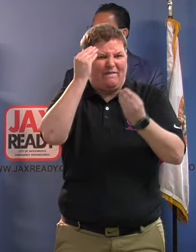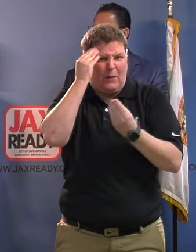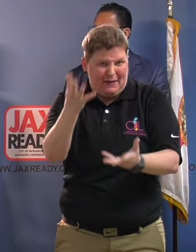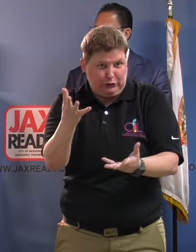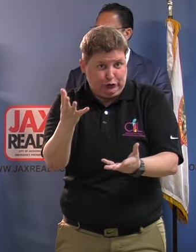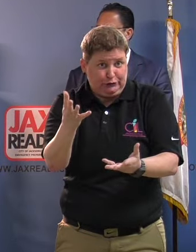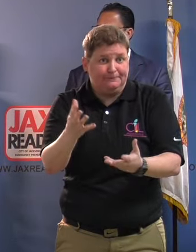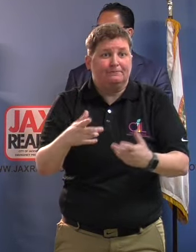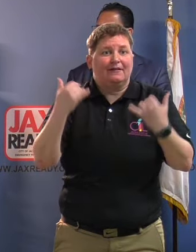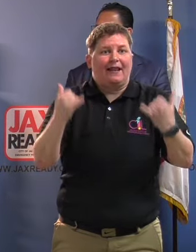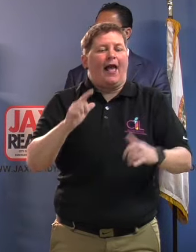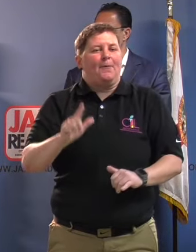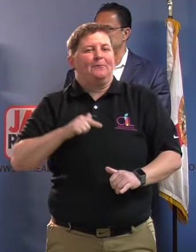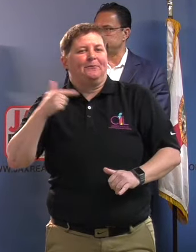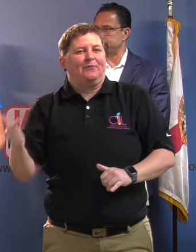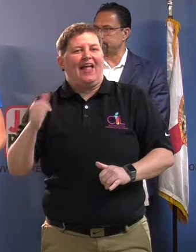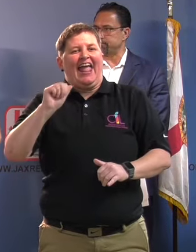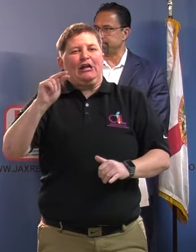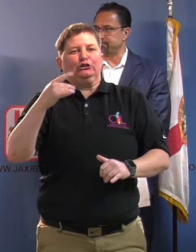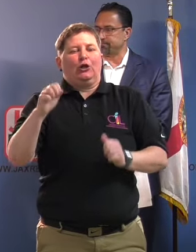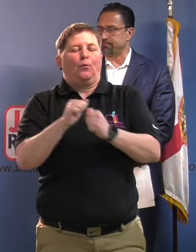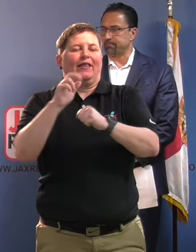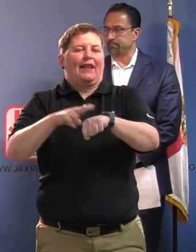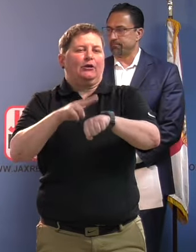Weather Service to come up and tell us a bit more.